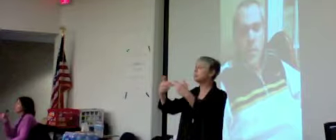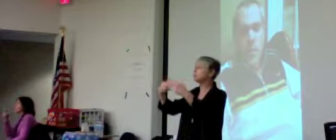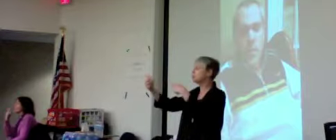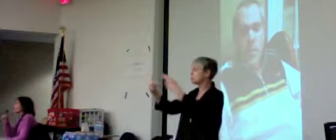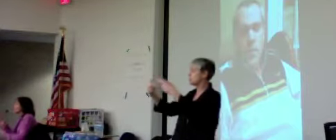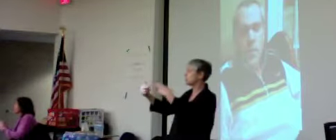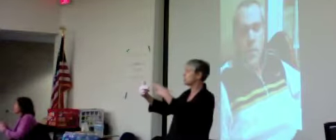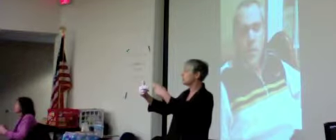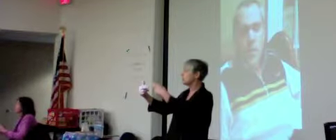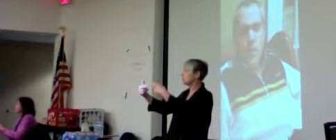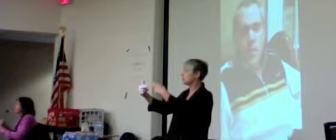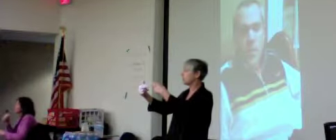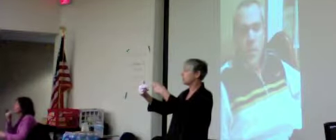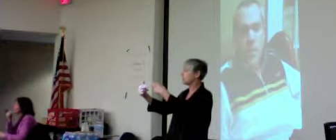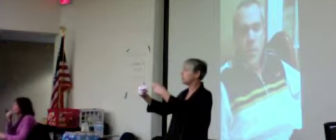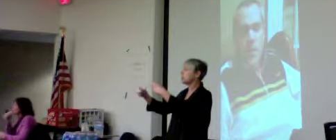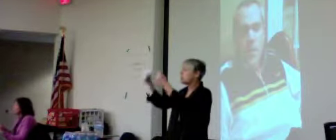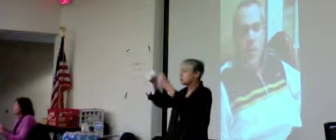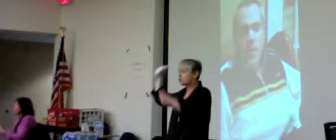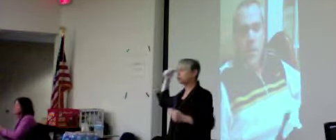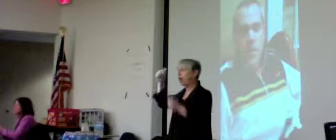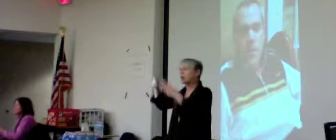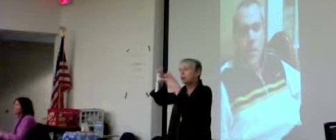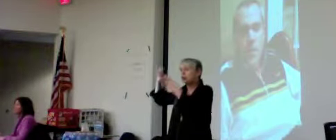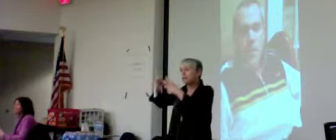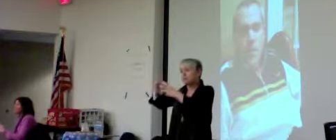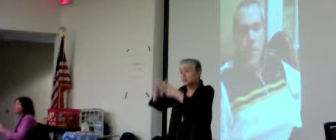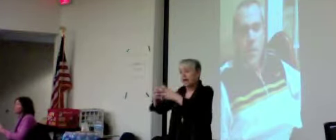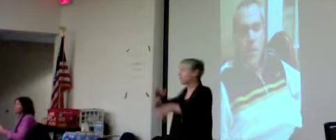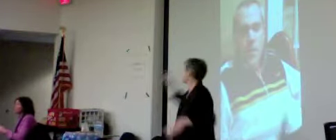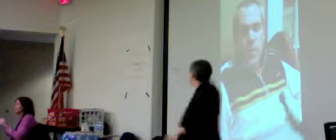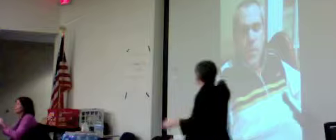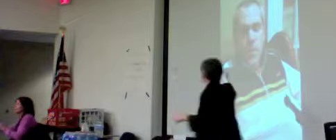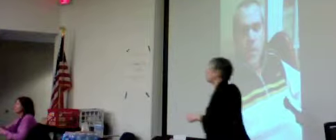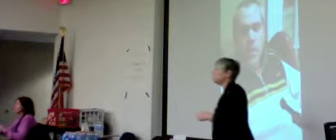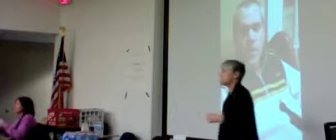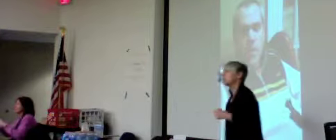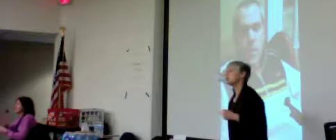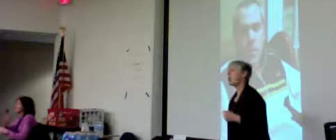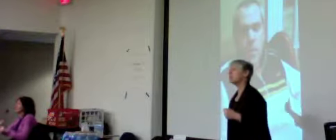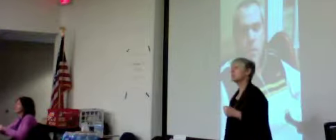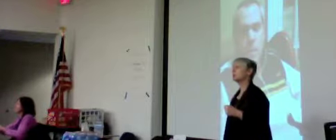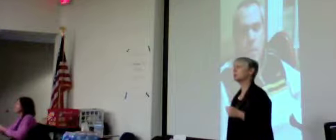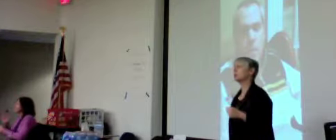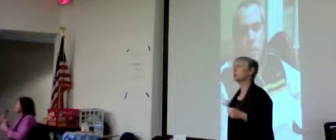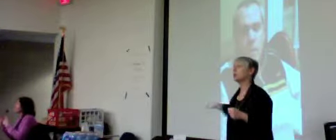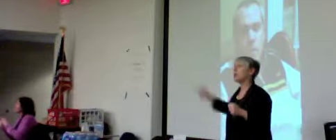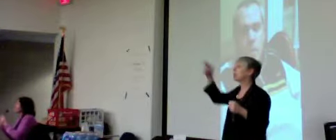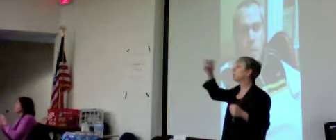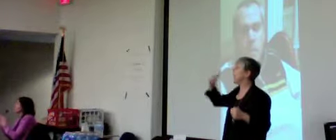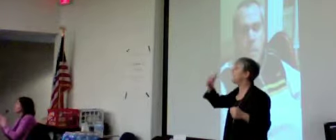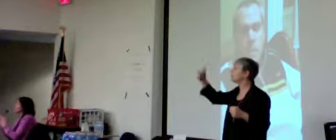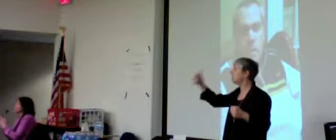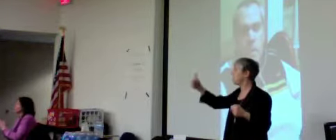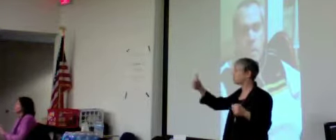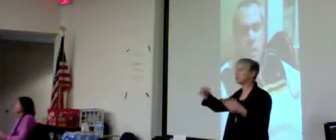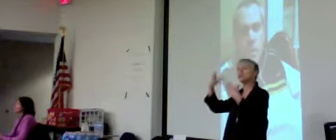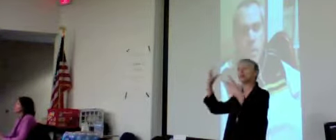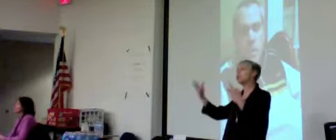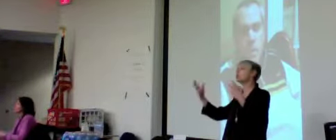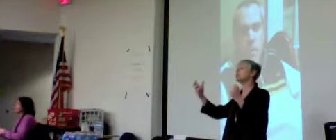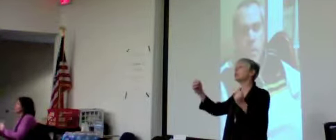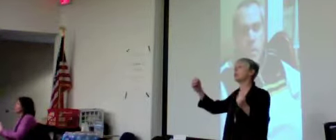did with the food, just like we did with the football game. Try to put yourself in his shoes as he talks about school. And what I'm going to have you do